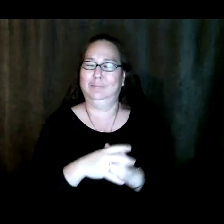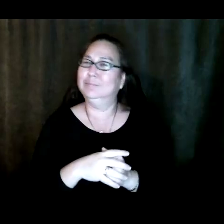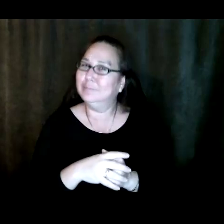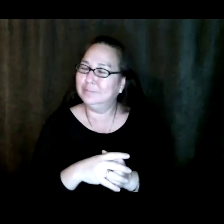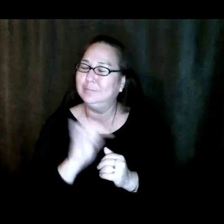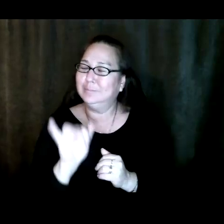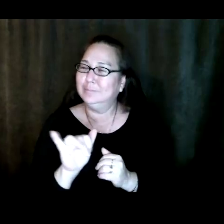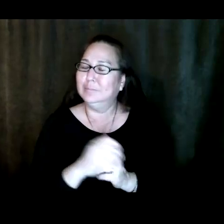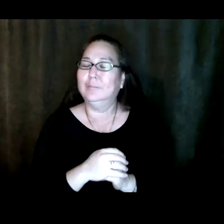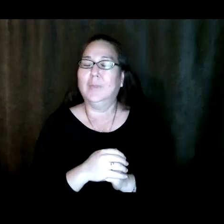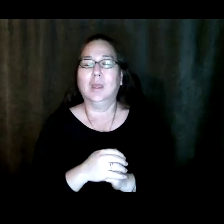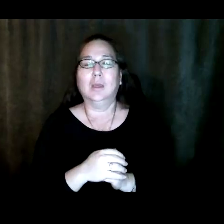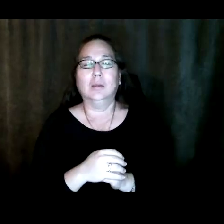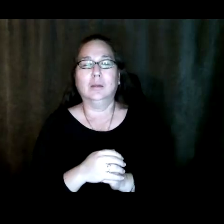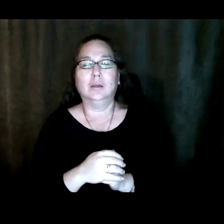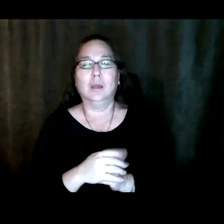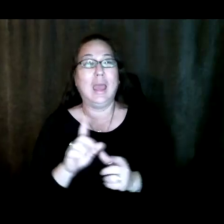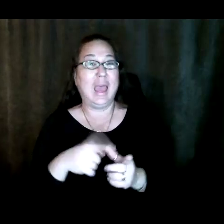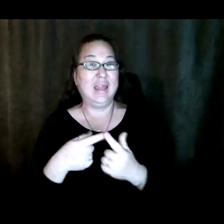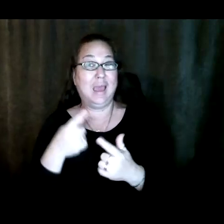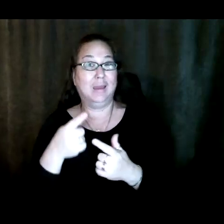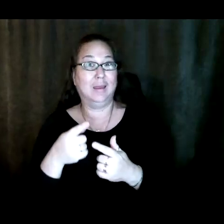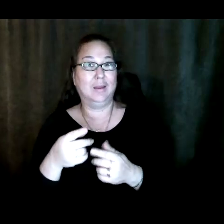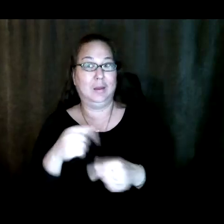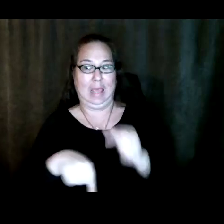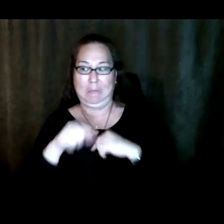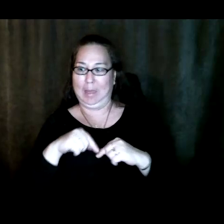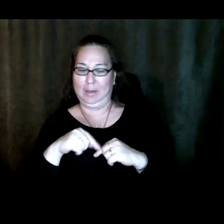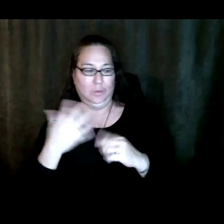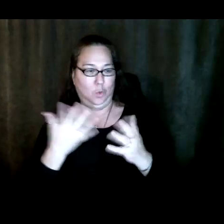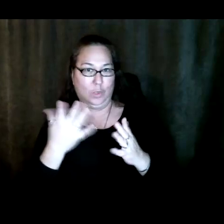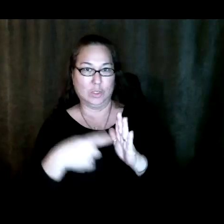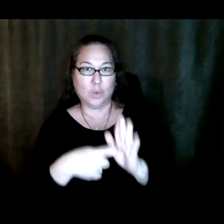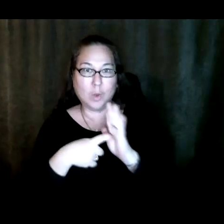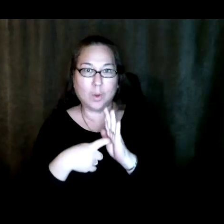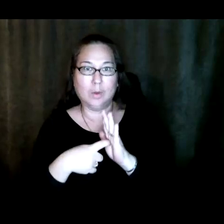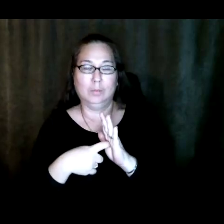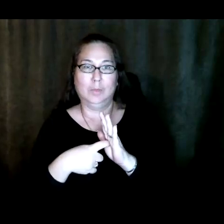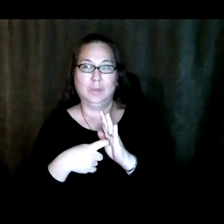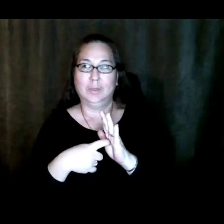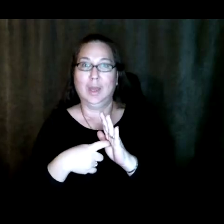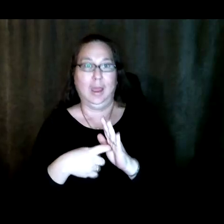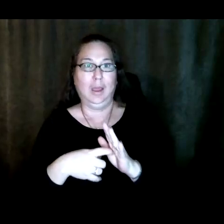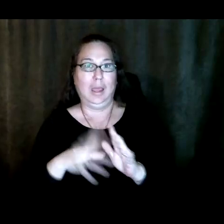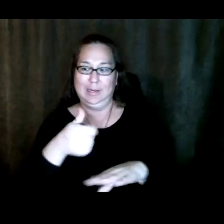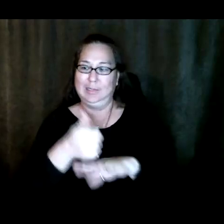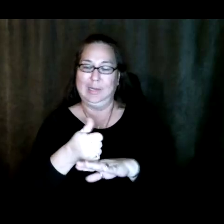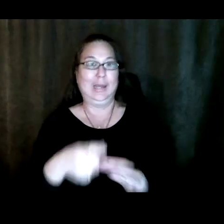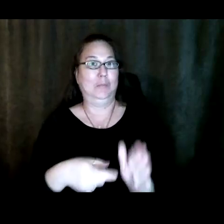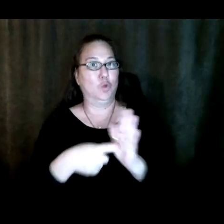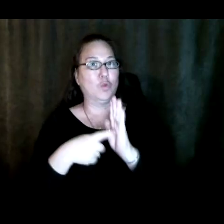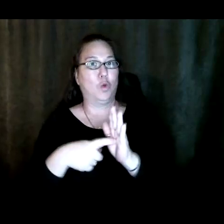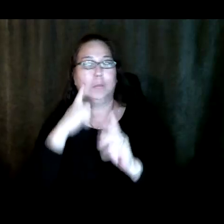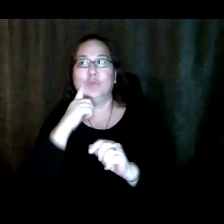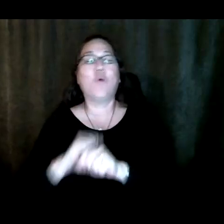of, well, what are the requirements? And the requirements are everywhere. So it was a way of beginning